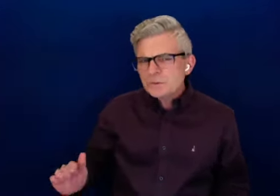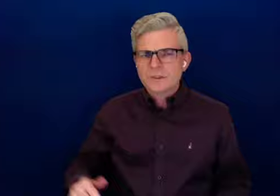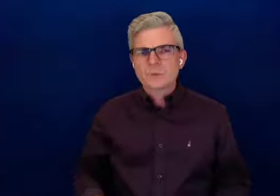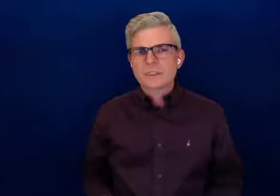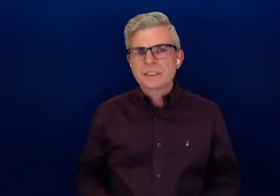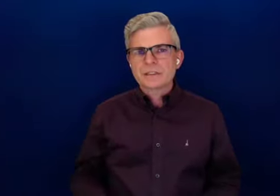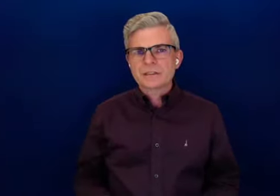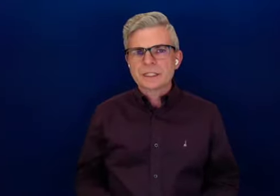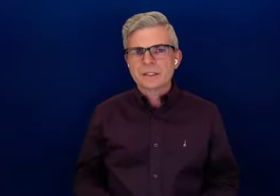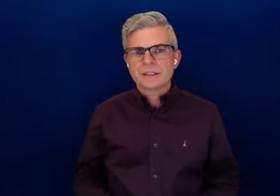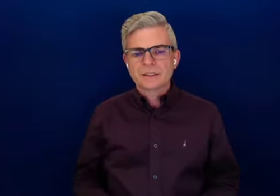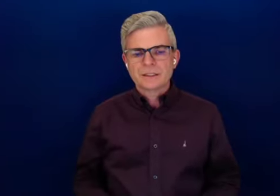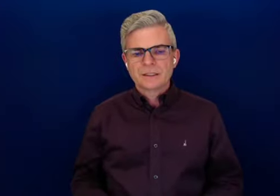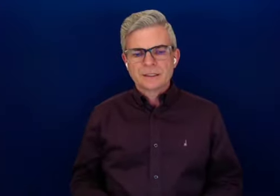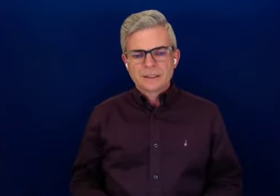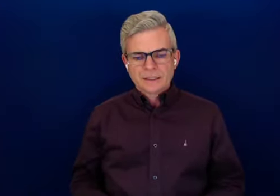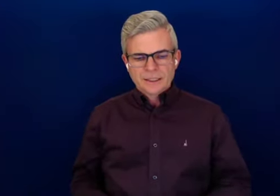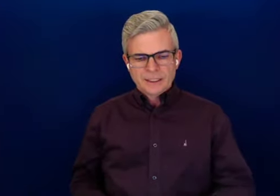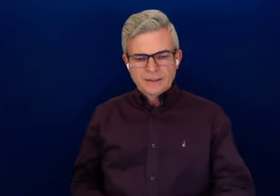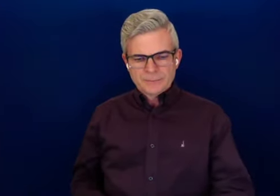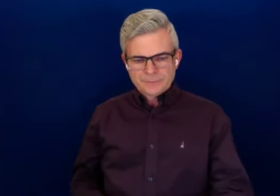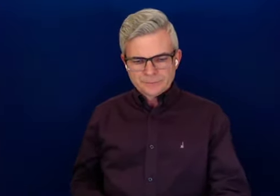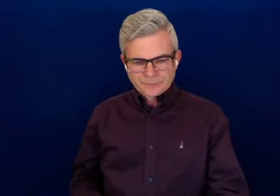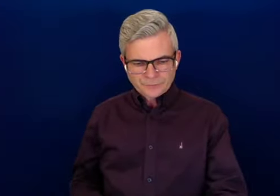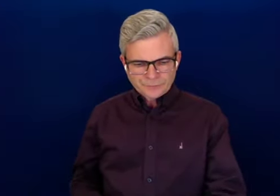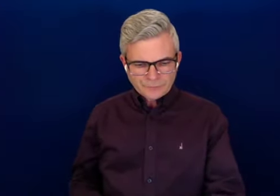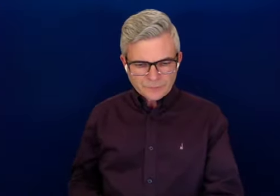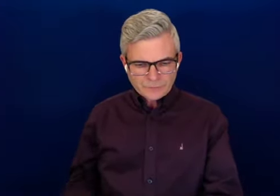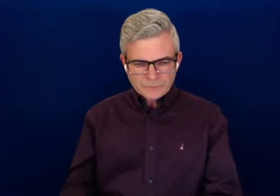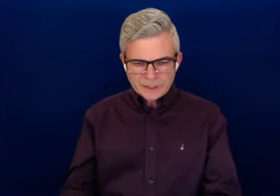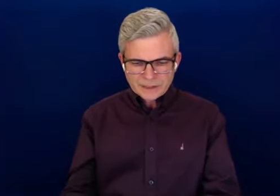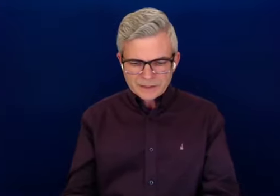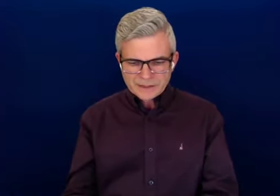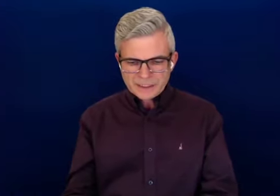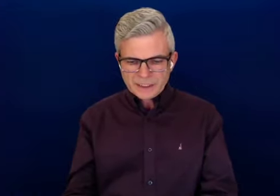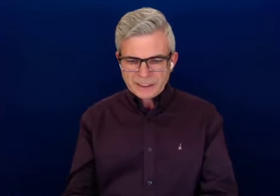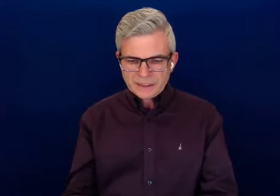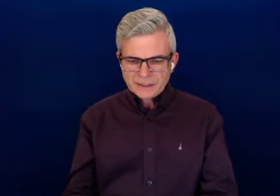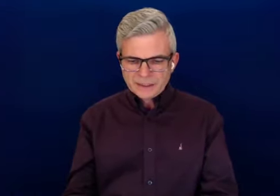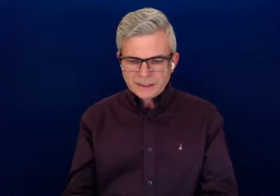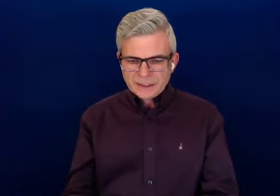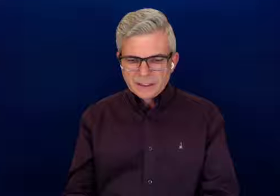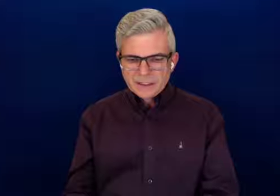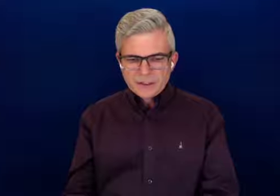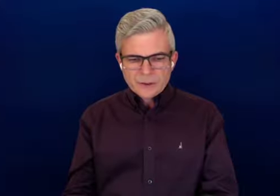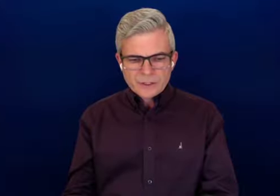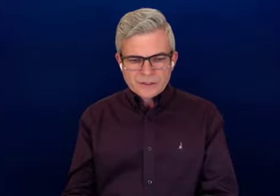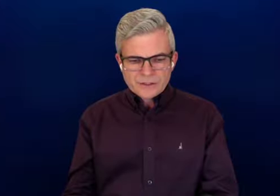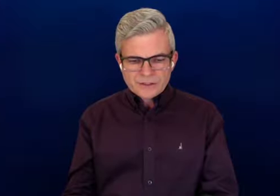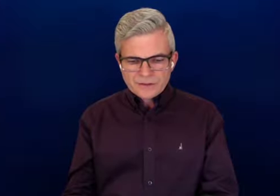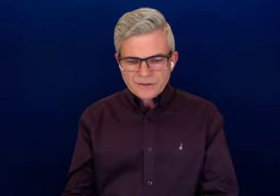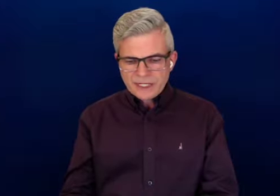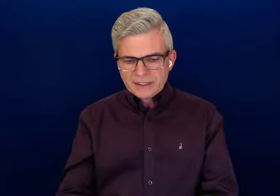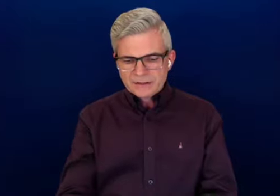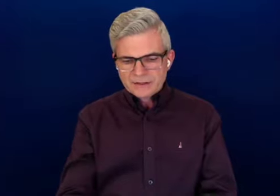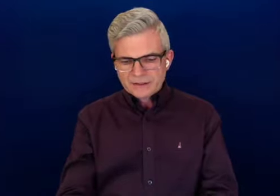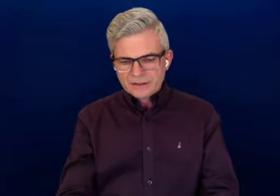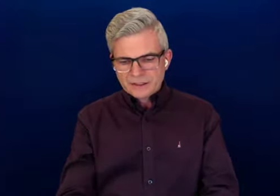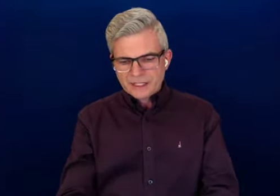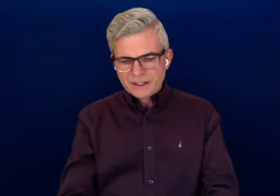a really little kid. Um, let's see. Notice that, again,